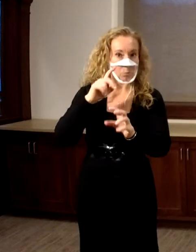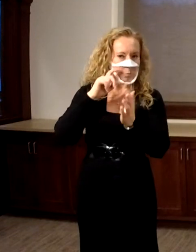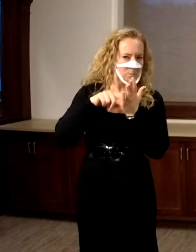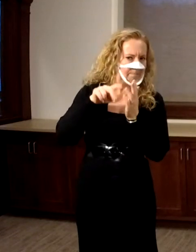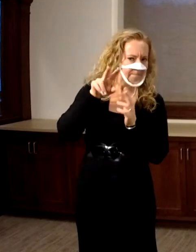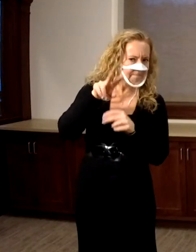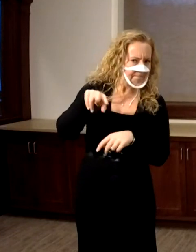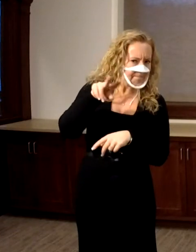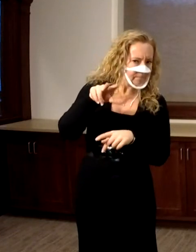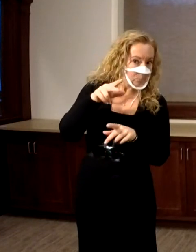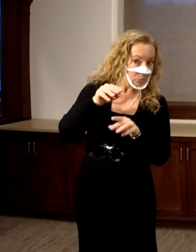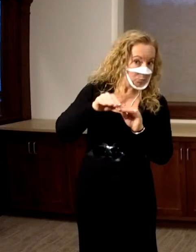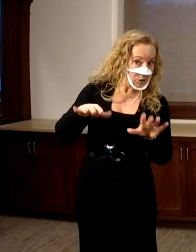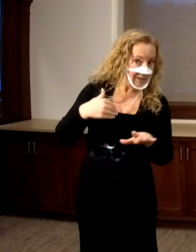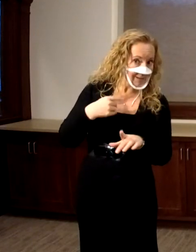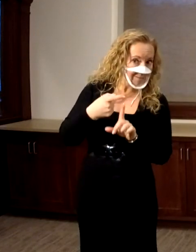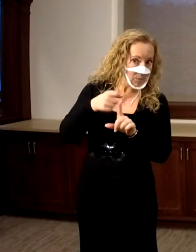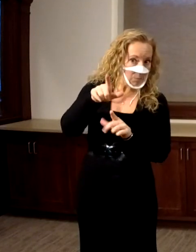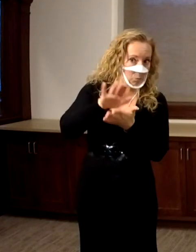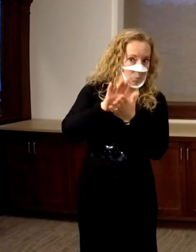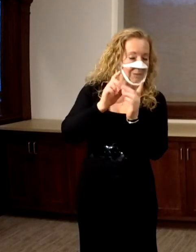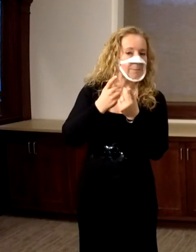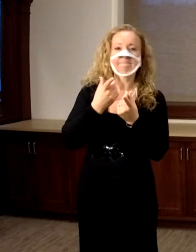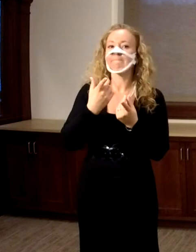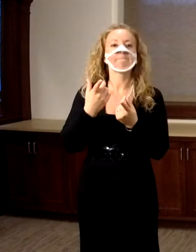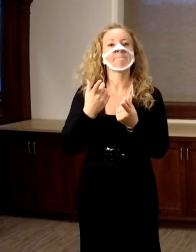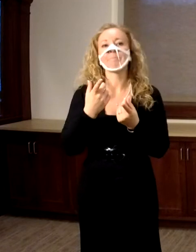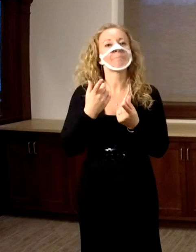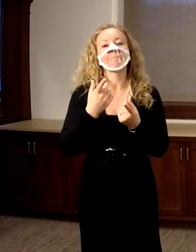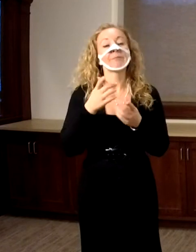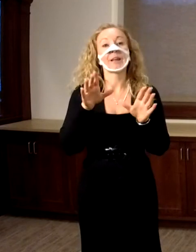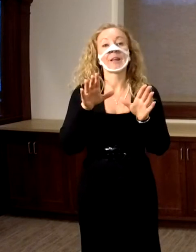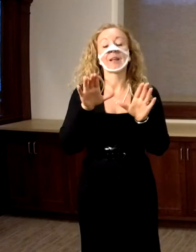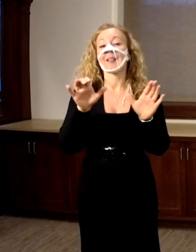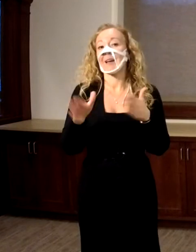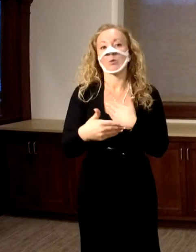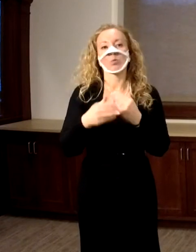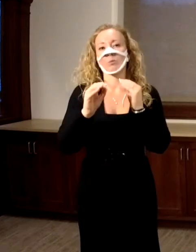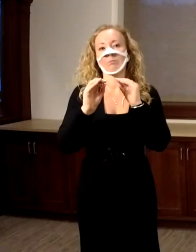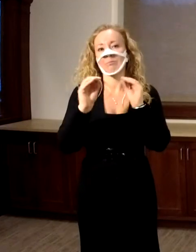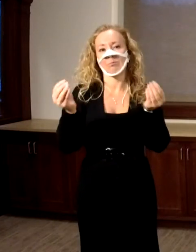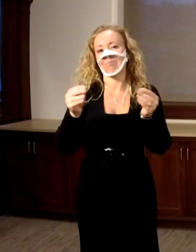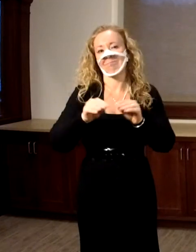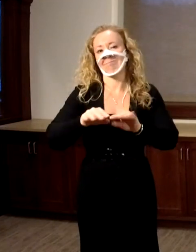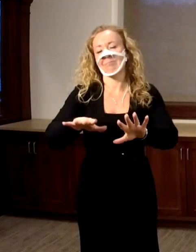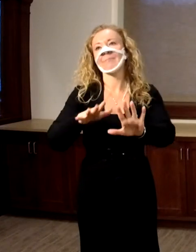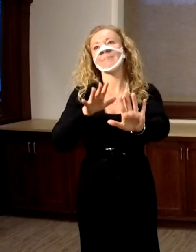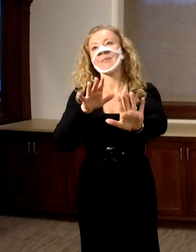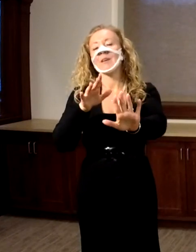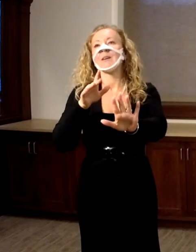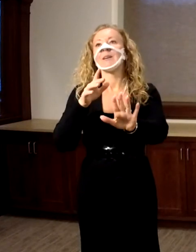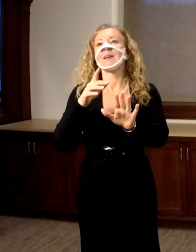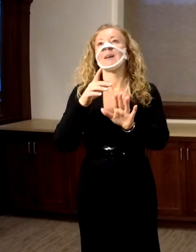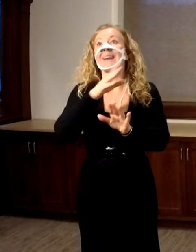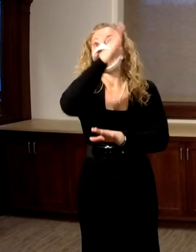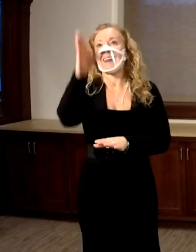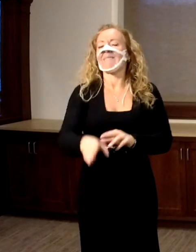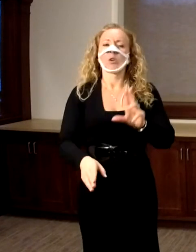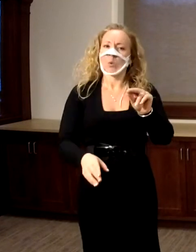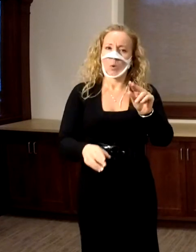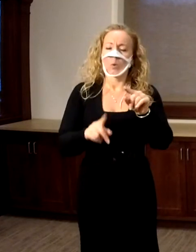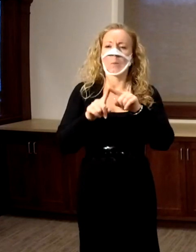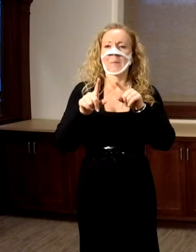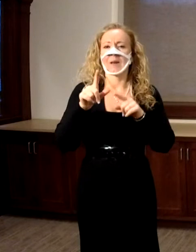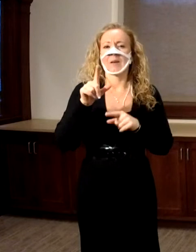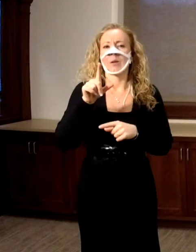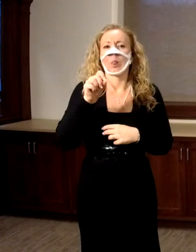spread within schools. And we rarely see spread within the classroom. It's not that it never happens, but it's a